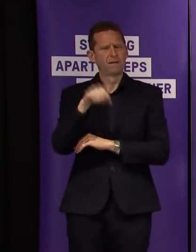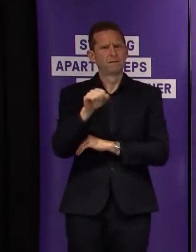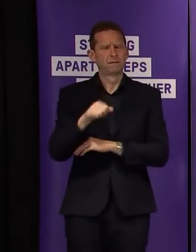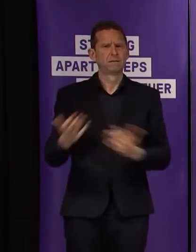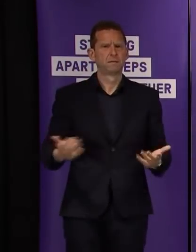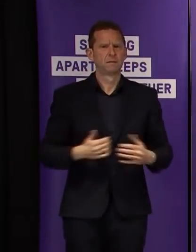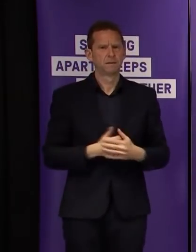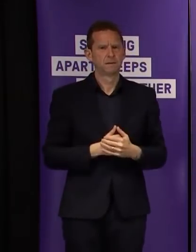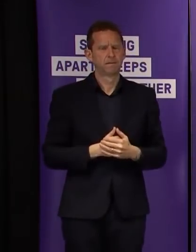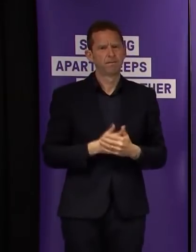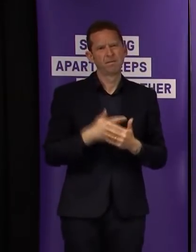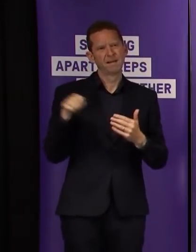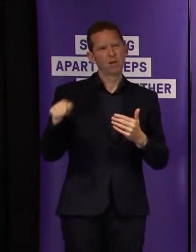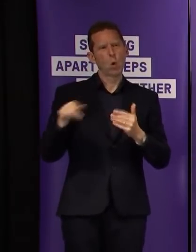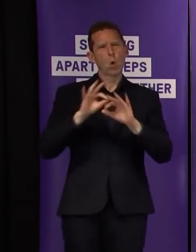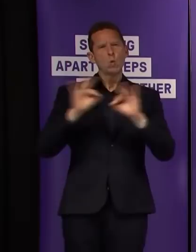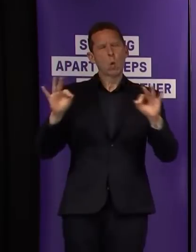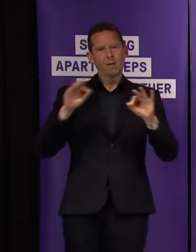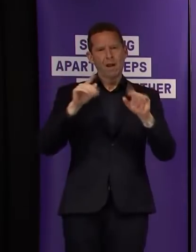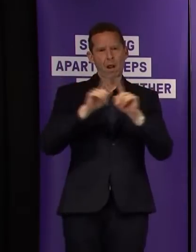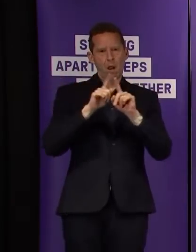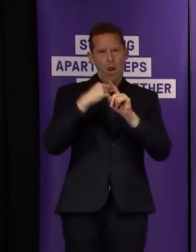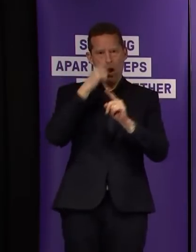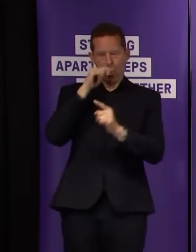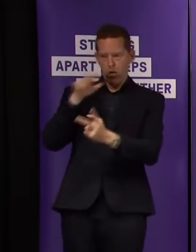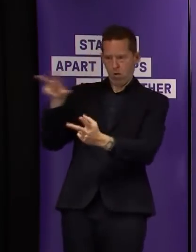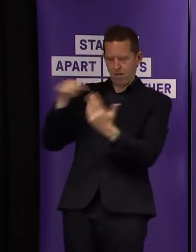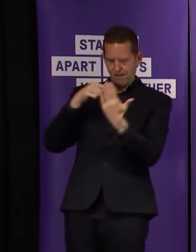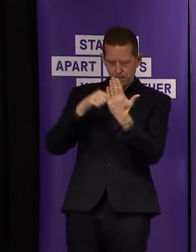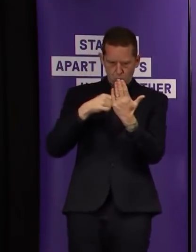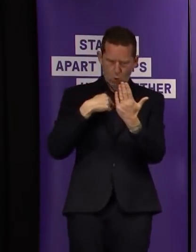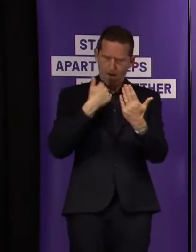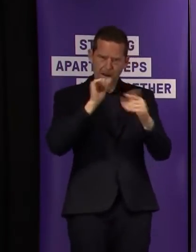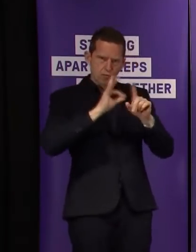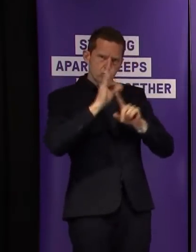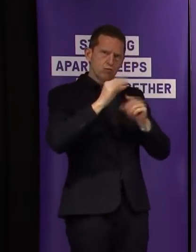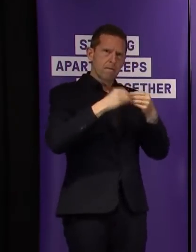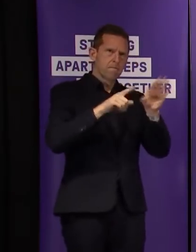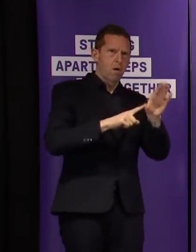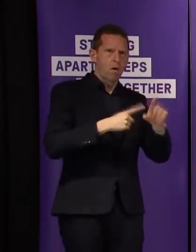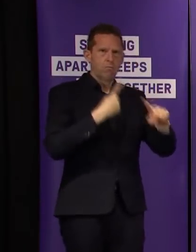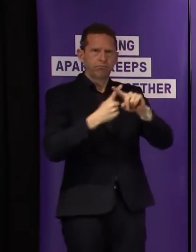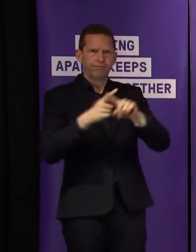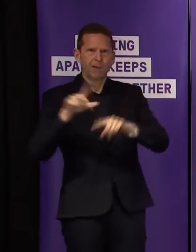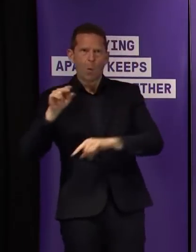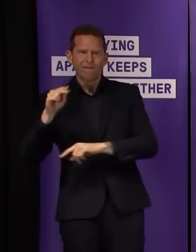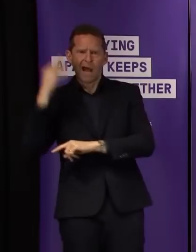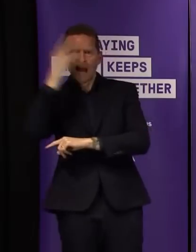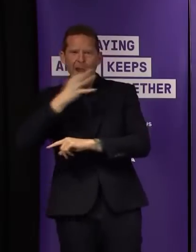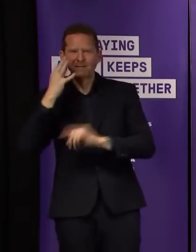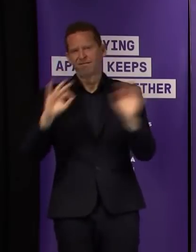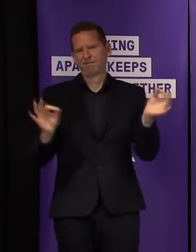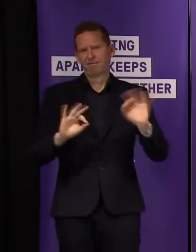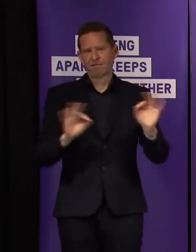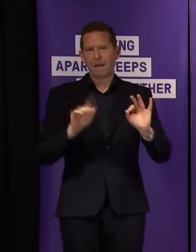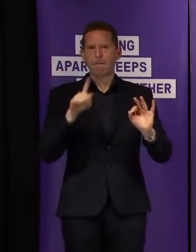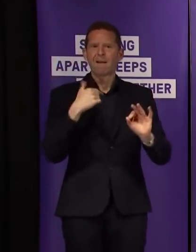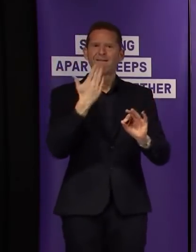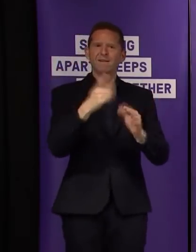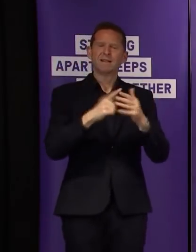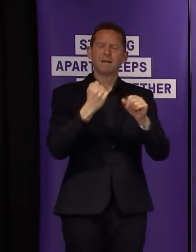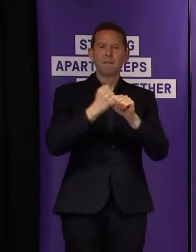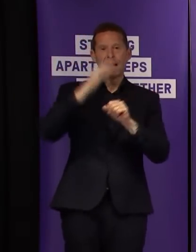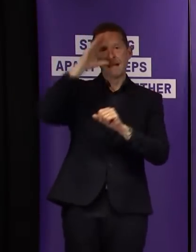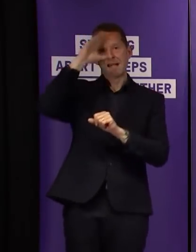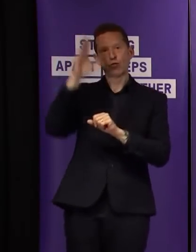you, you know, 12 hours, but there will be small things that we can continue to do. So for instance, the regional public health teams,